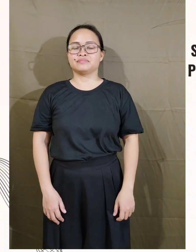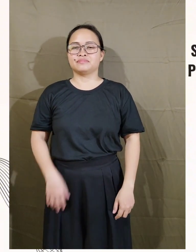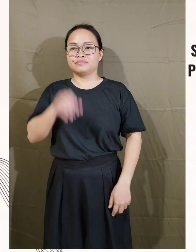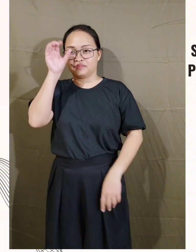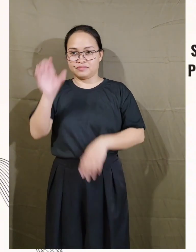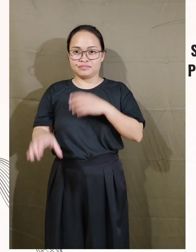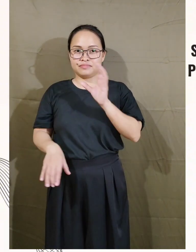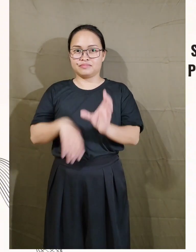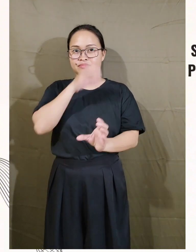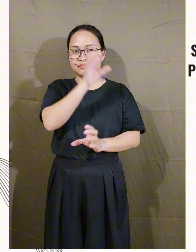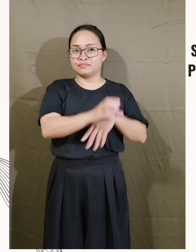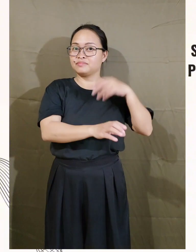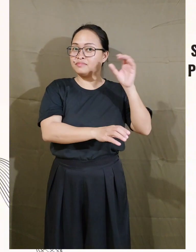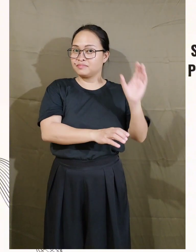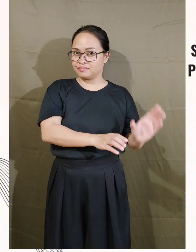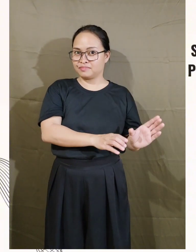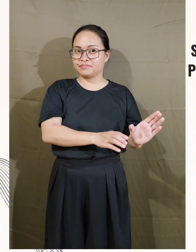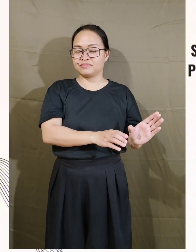numbers vertically,